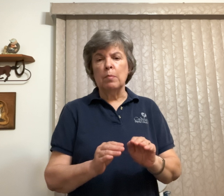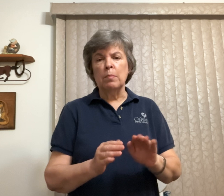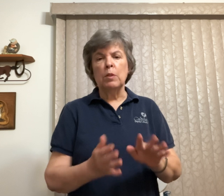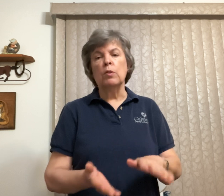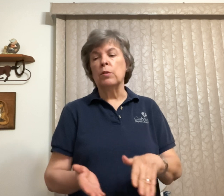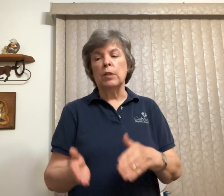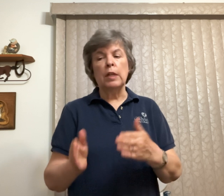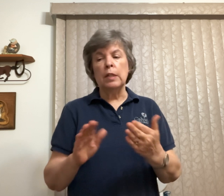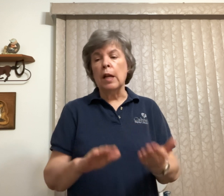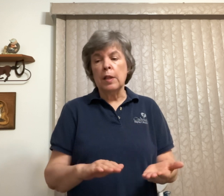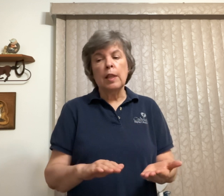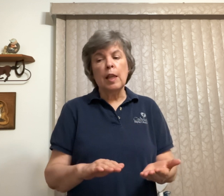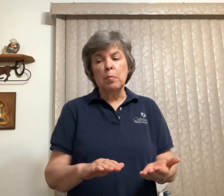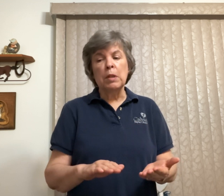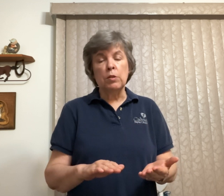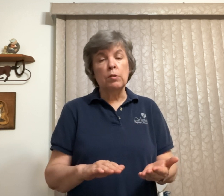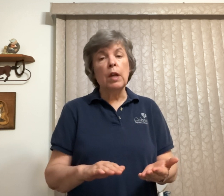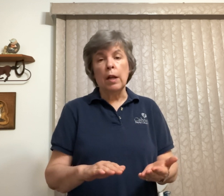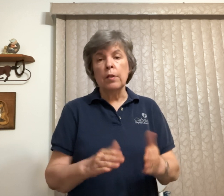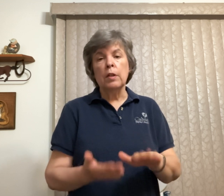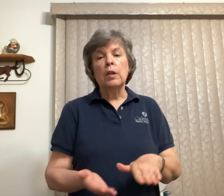you could say death had led me to death.